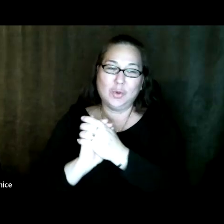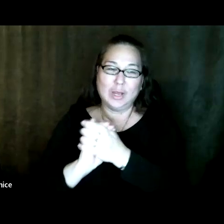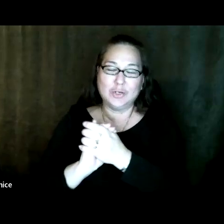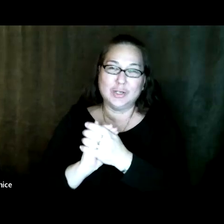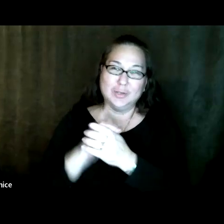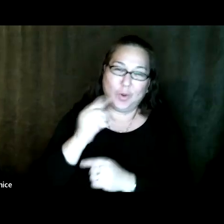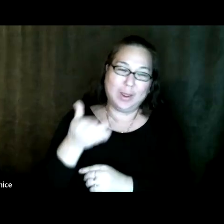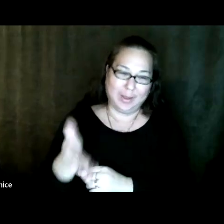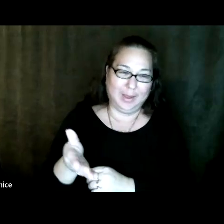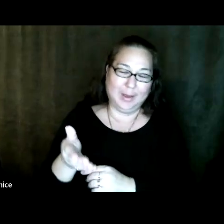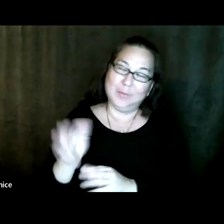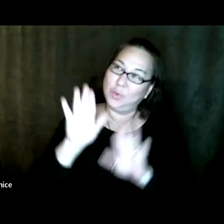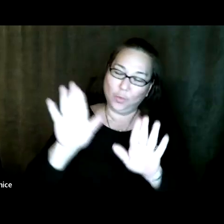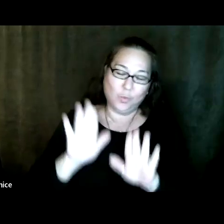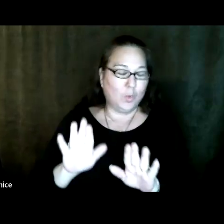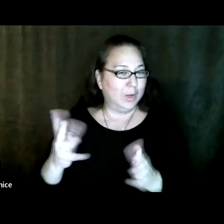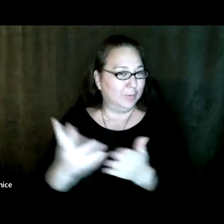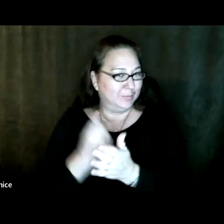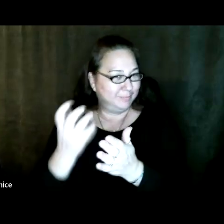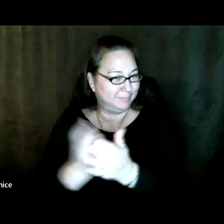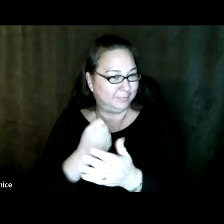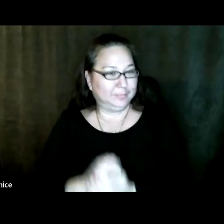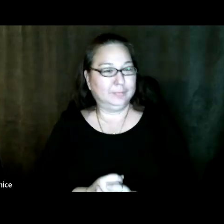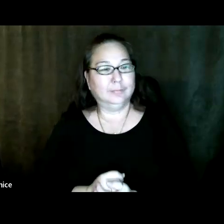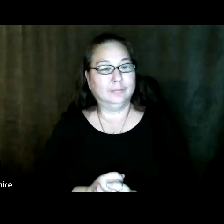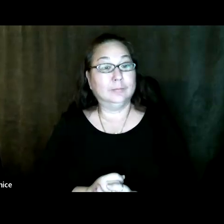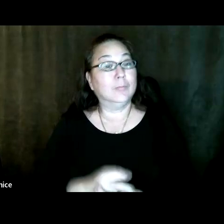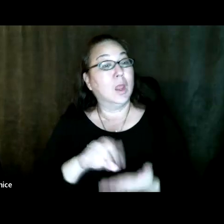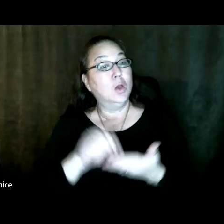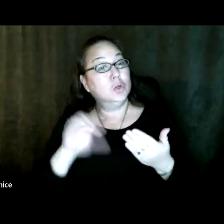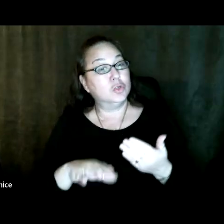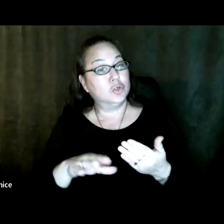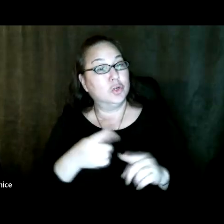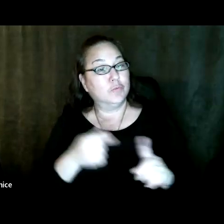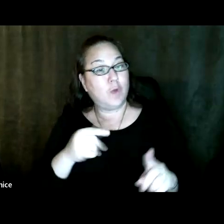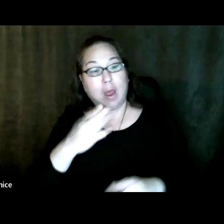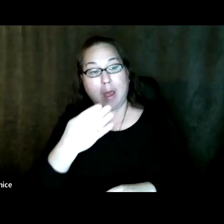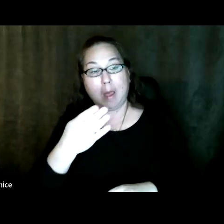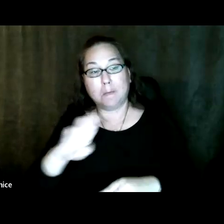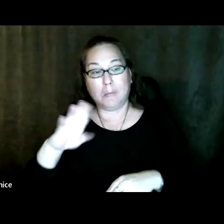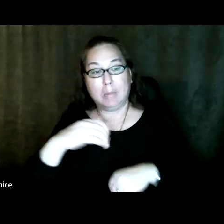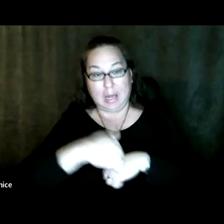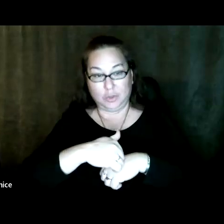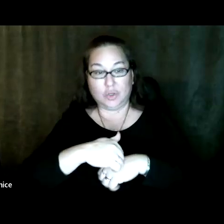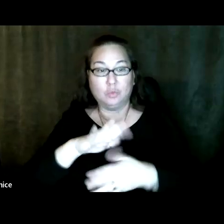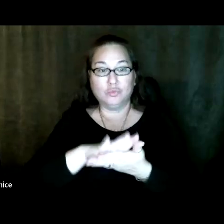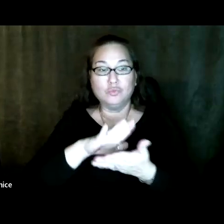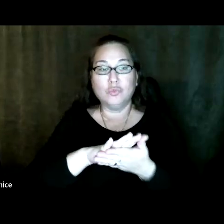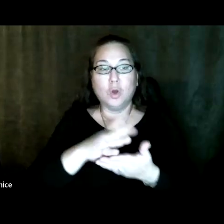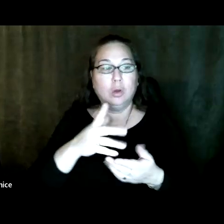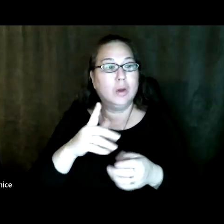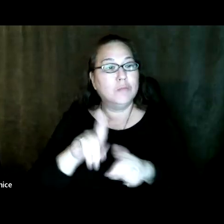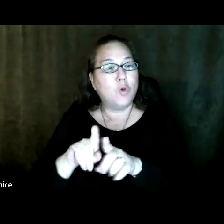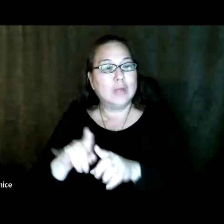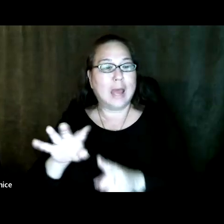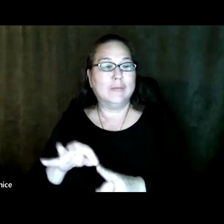from the Blackstone School also got a special visit last week from Tessie, thanks to the Red Sox Foundation and Playworks New